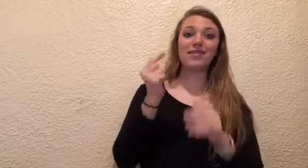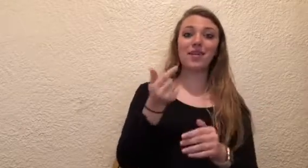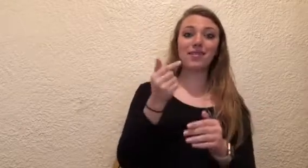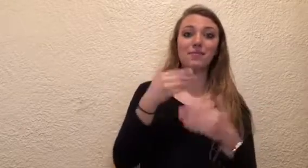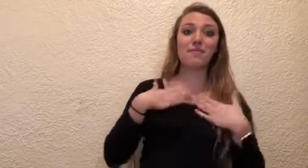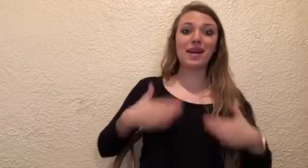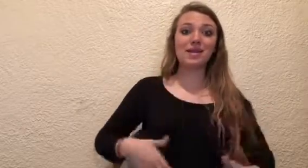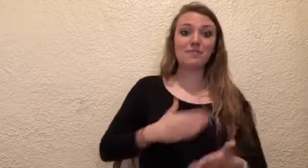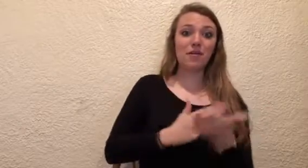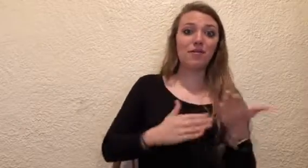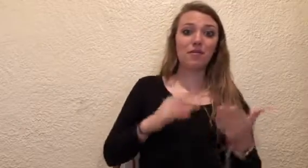up.